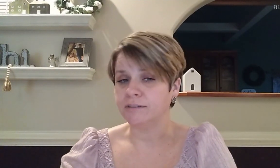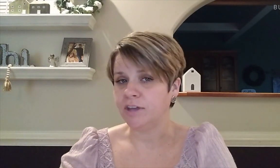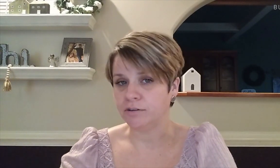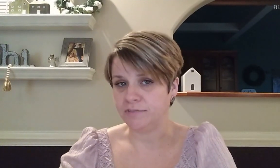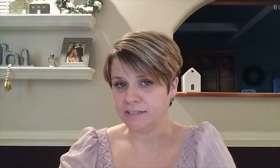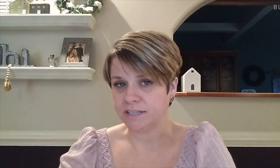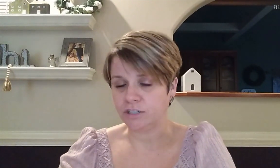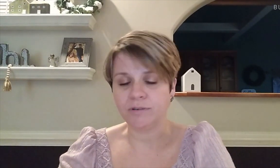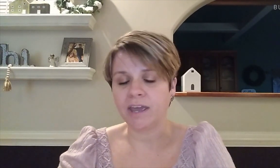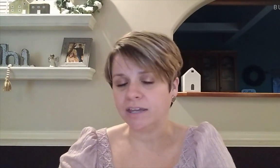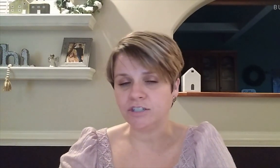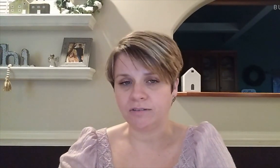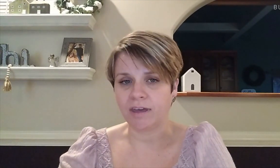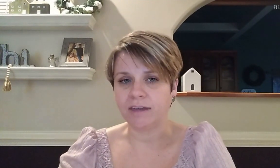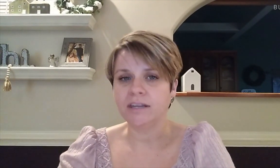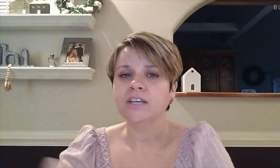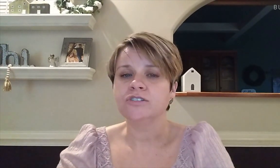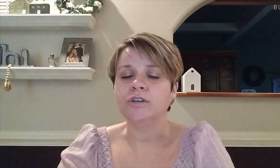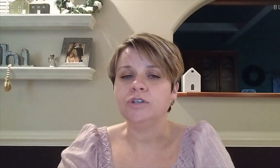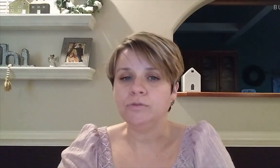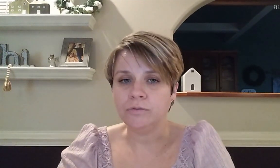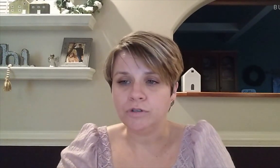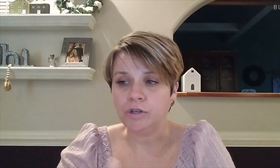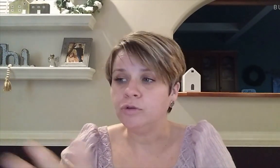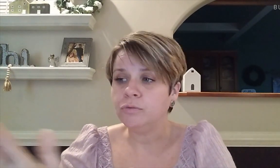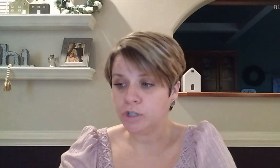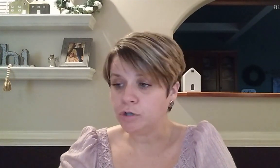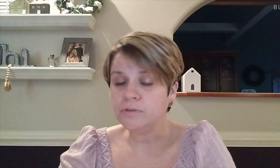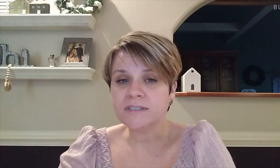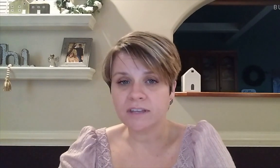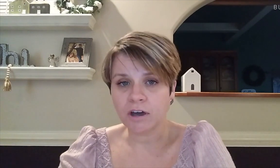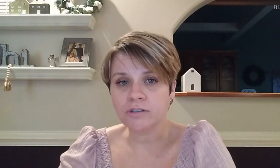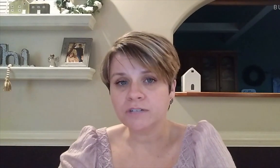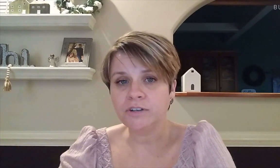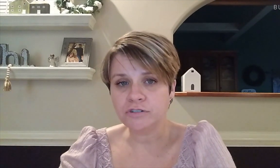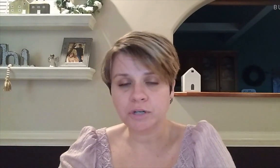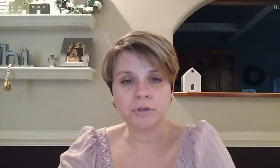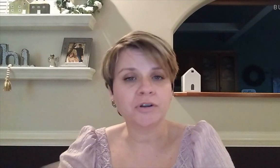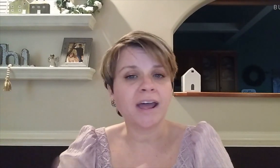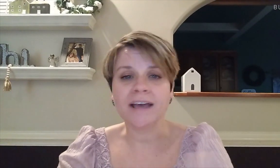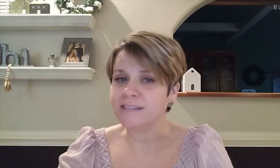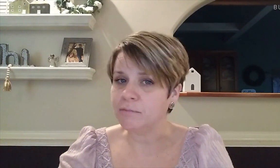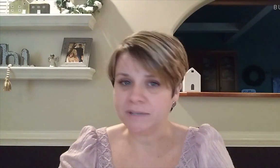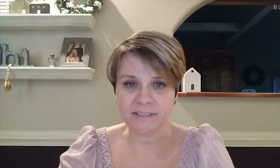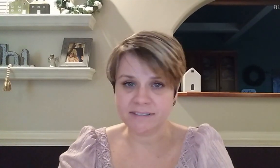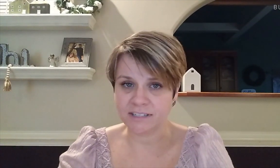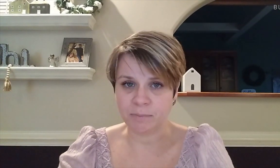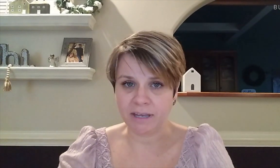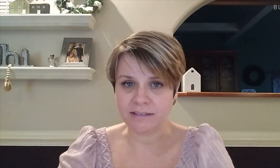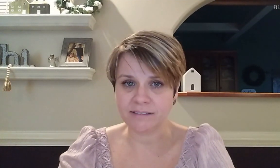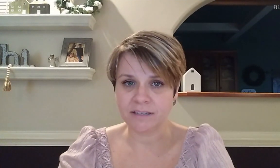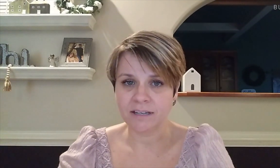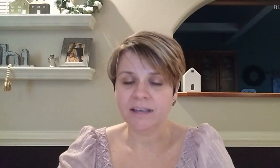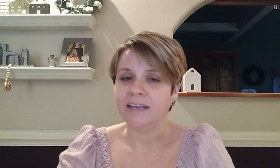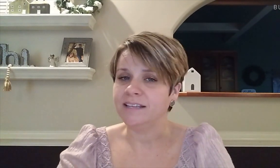their visit. You can't do that. So you use the cost of your interpreter as a business expense. It's